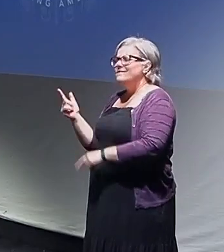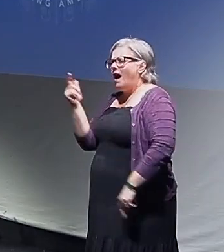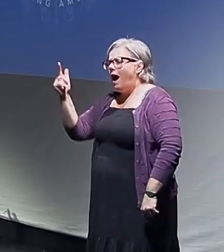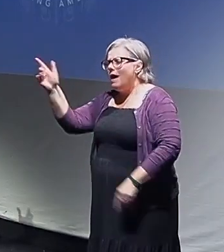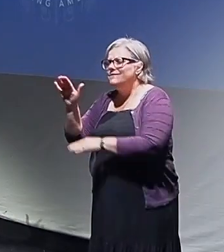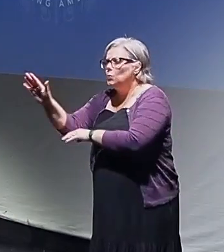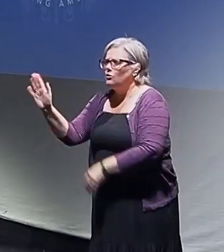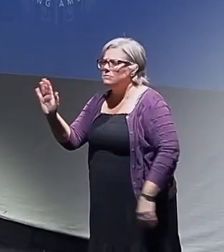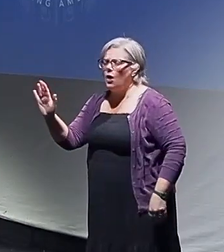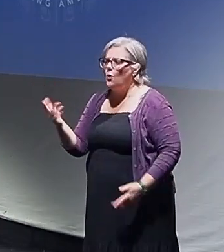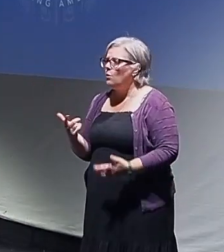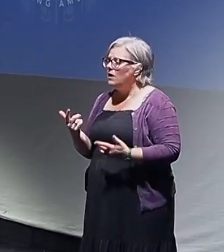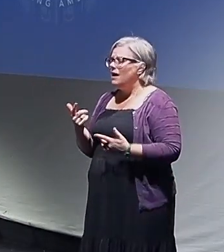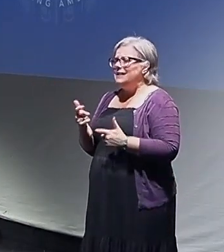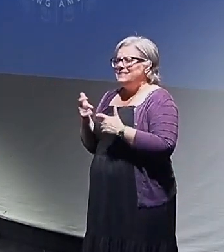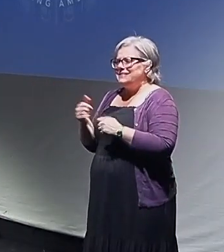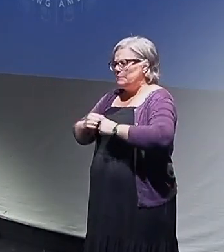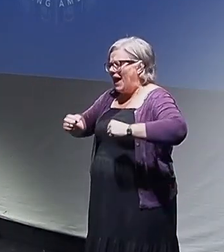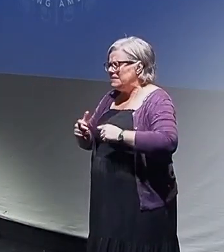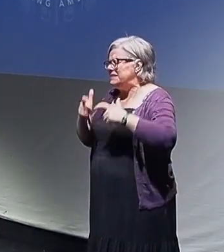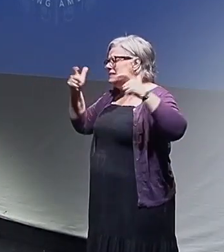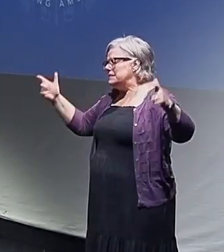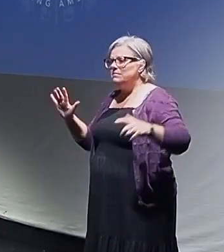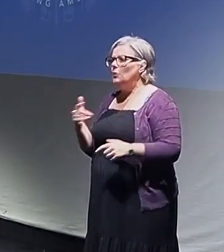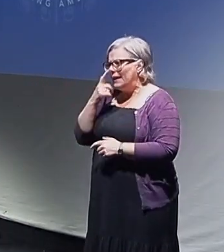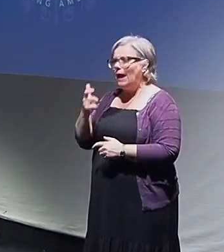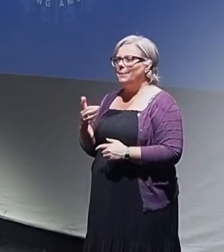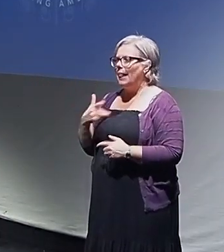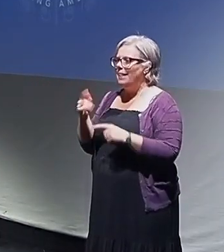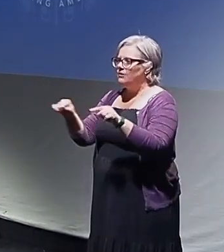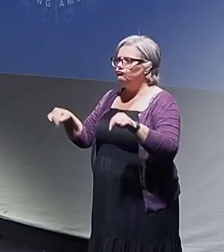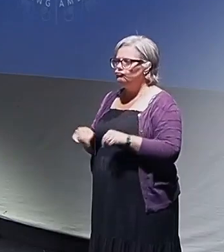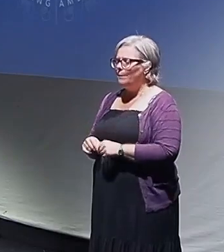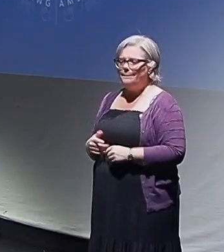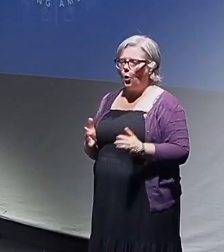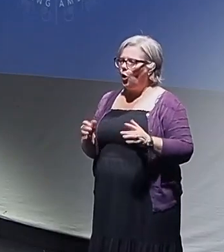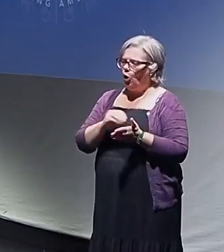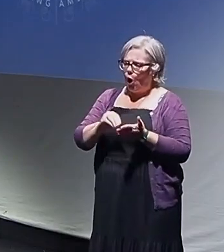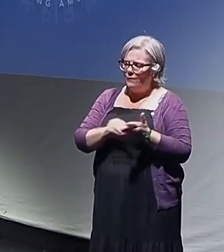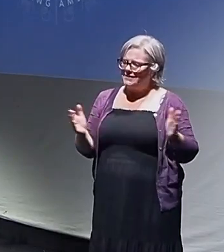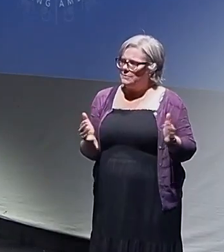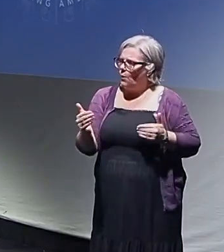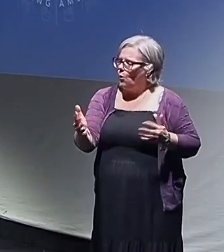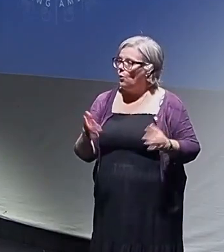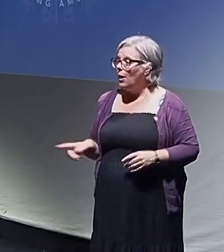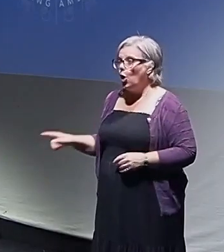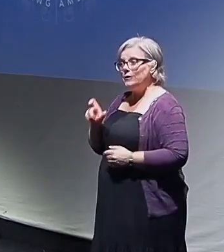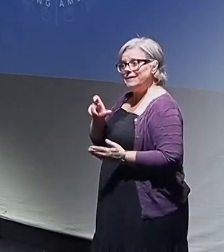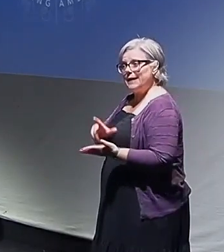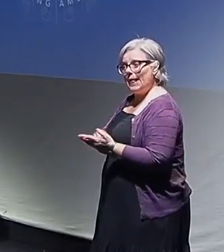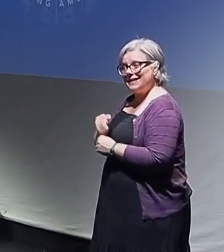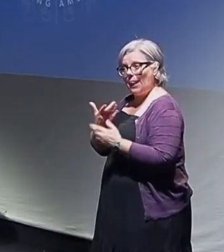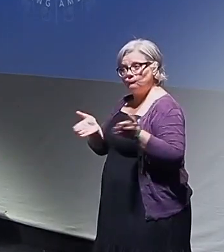needs to be a huge space. You can do it in like a living room. You can do it in like a small office, or just even a gallery. Window. Just